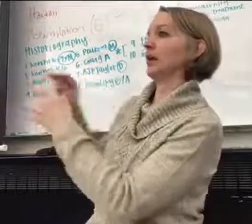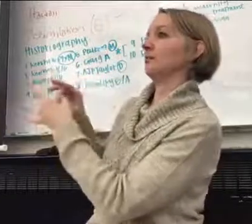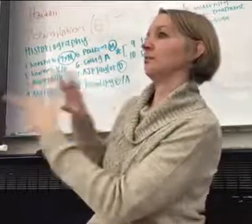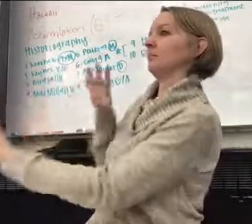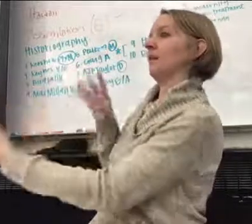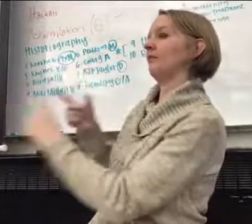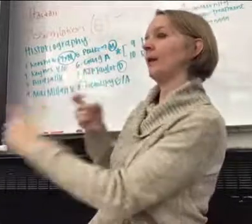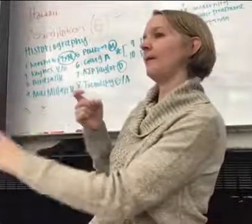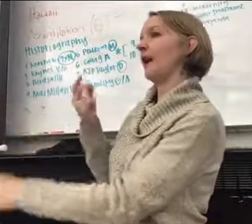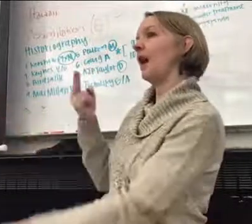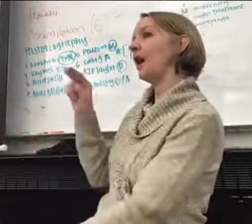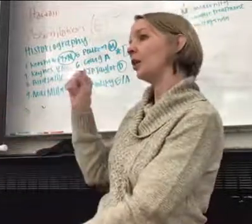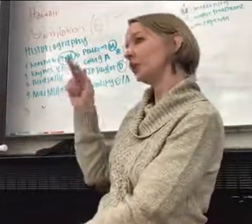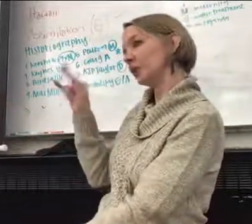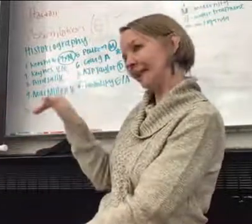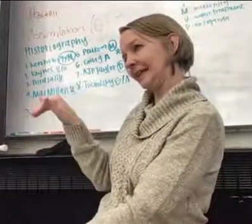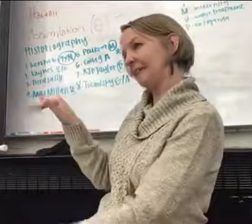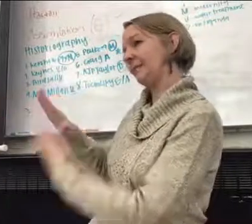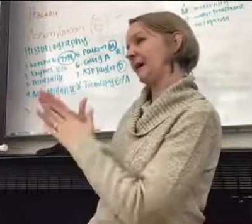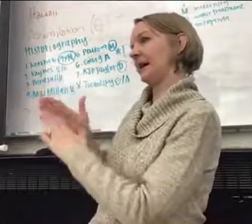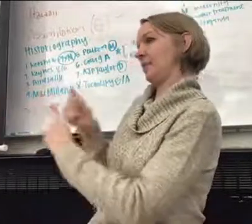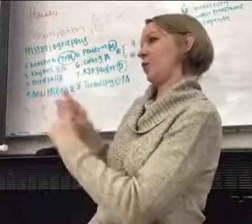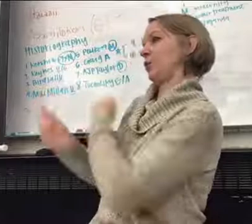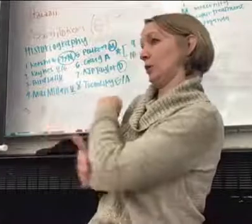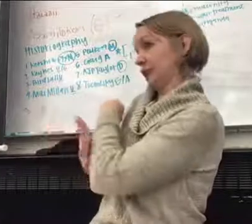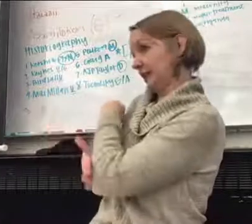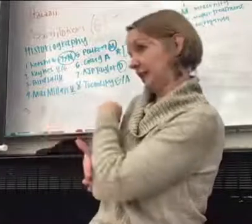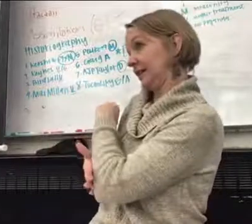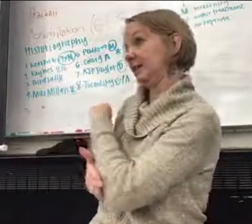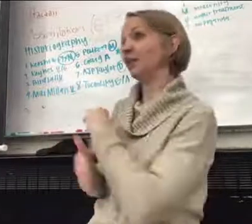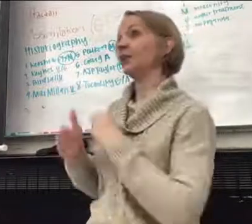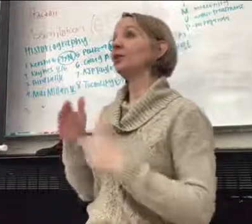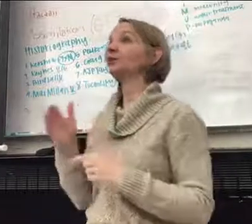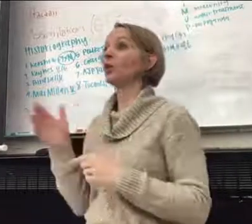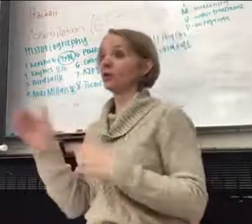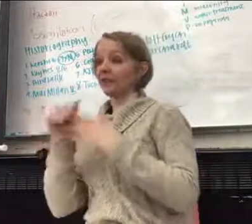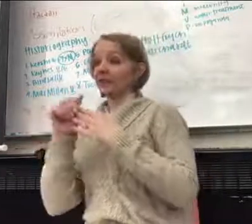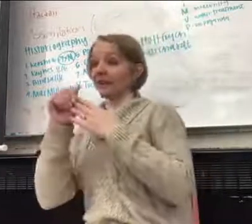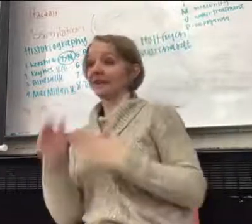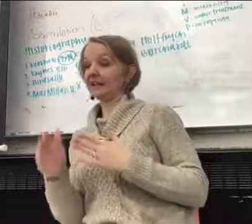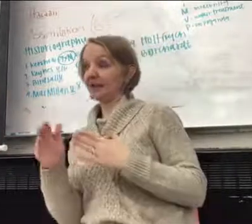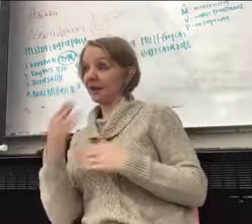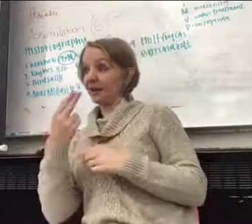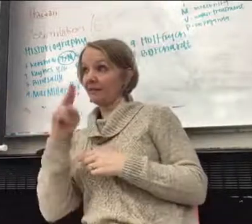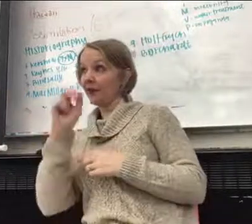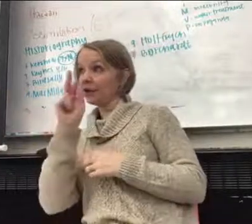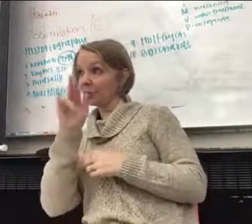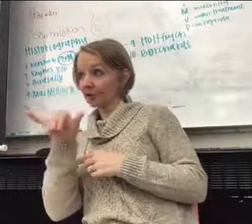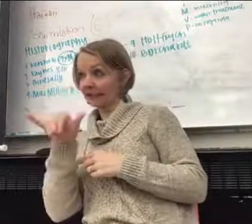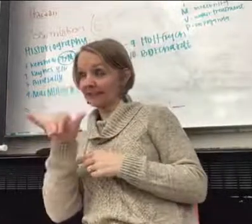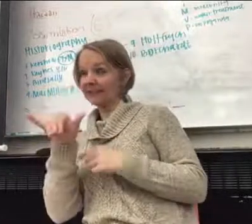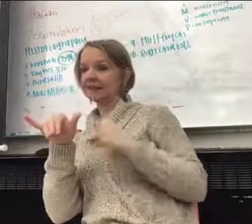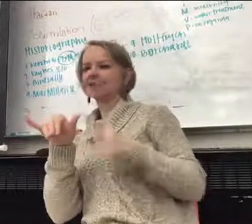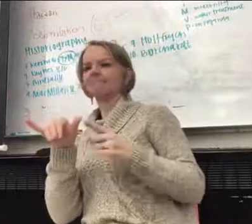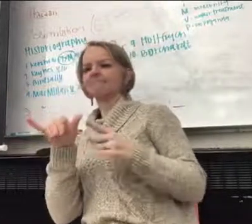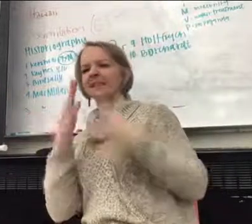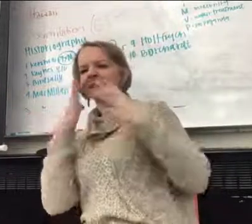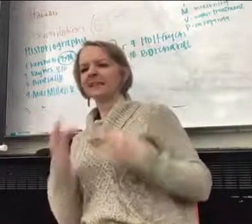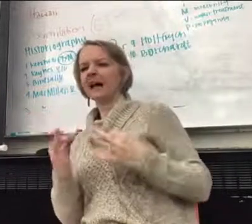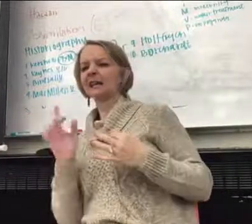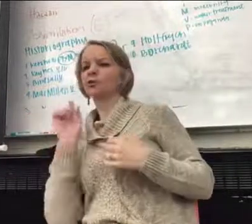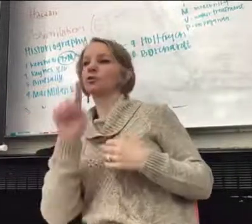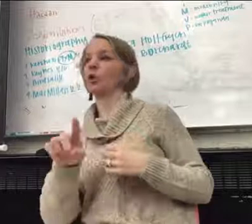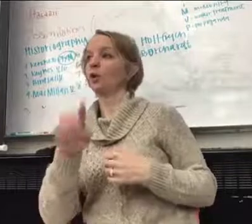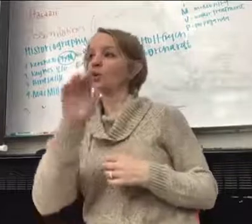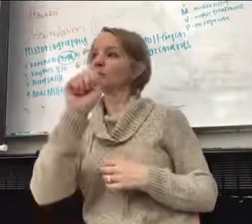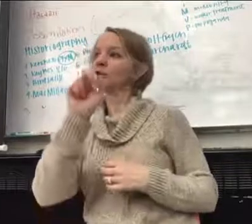from Austria-Hungary and be their own country. So the leader of Austria-Hungary, or one of the leaders, the Archduke, goes to